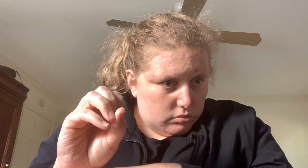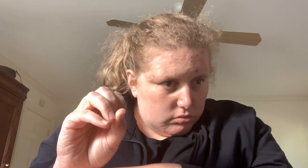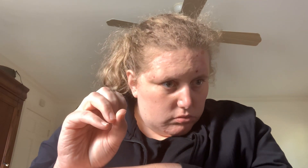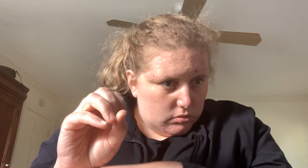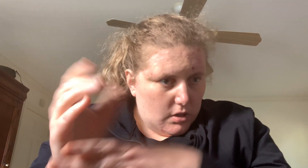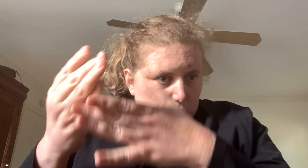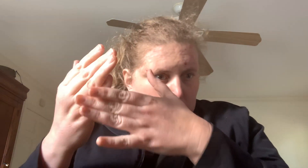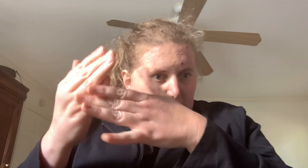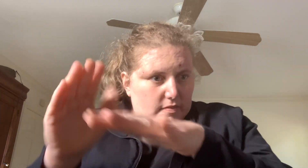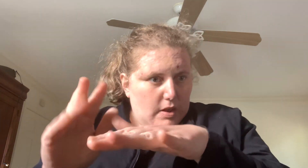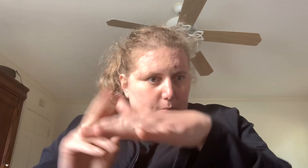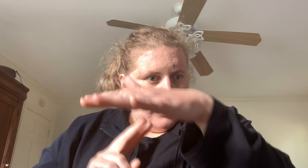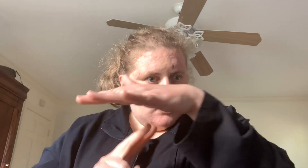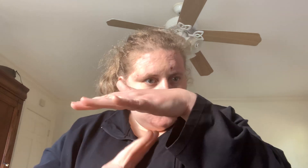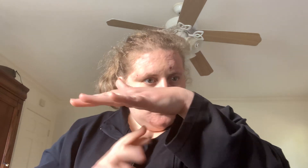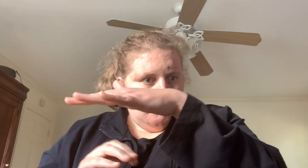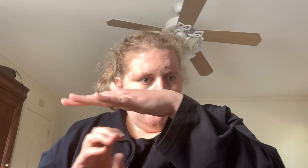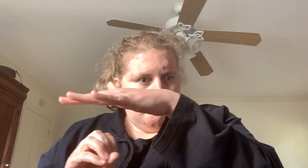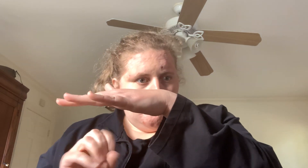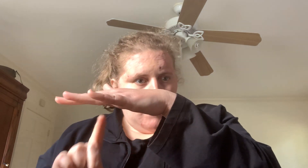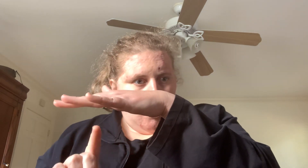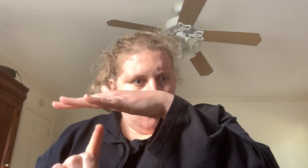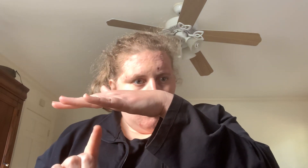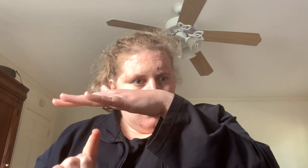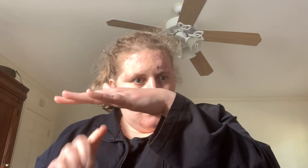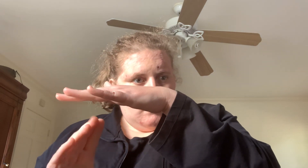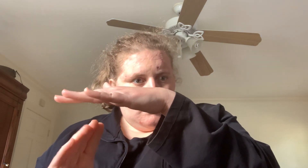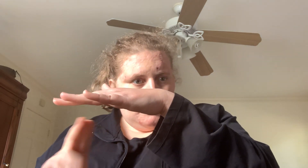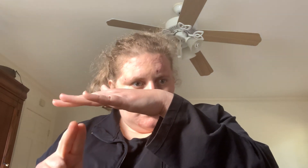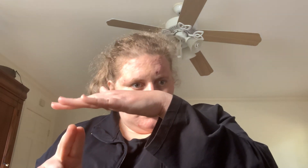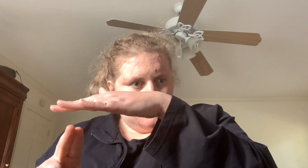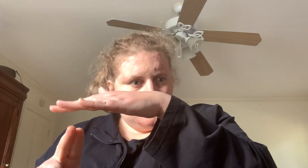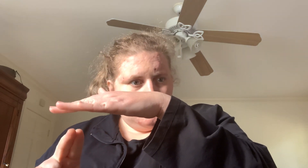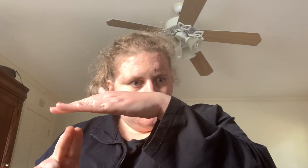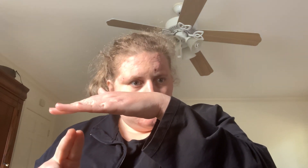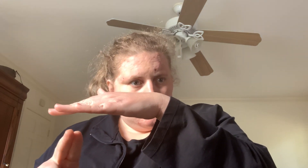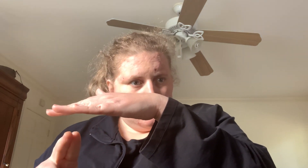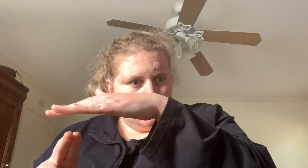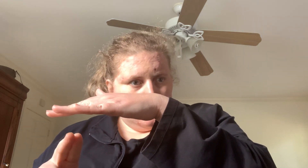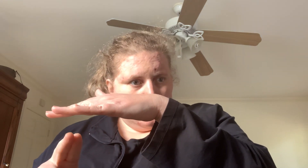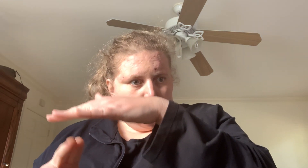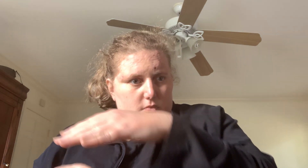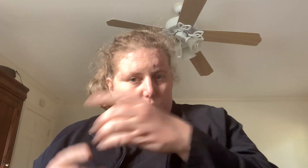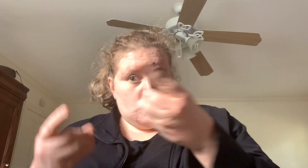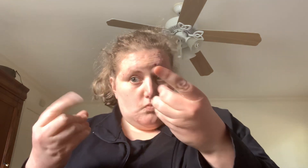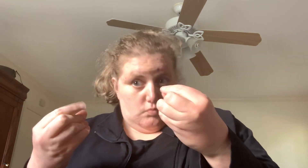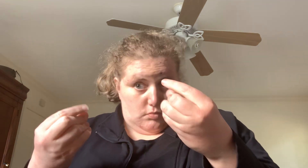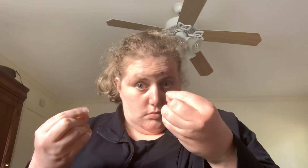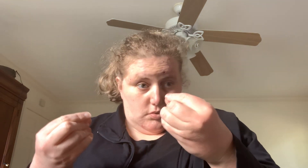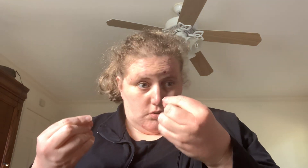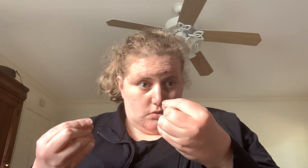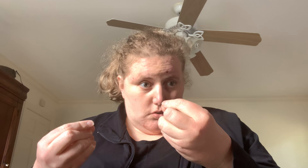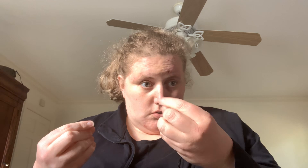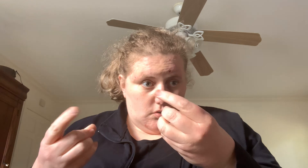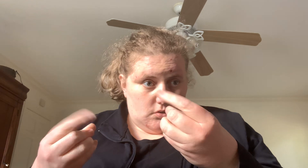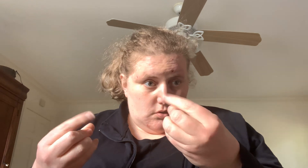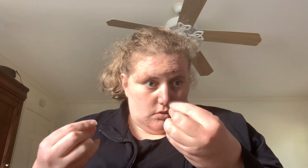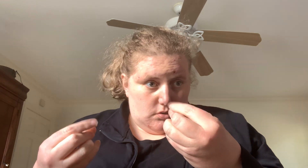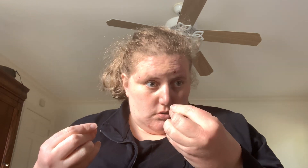we always end up with 2 moles of copper oxide, we always end up with 2 moles of copper. So we didn't solve it. Now, this is